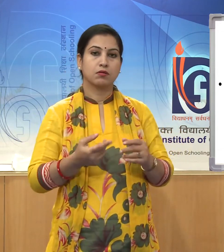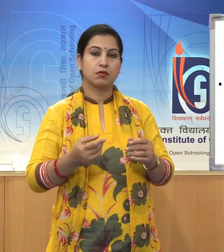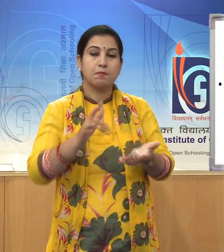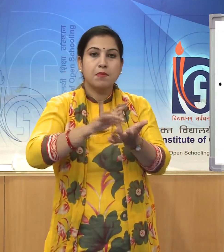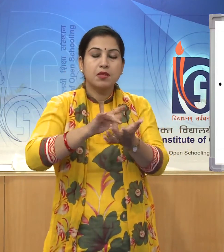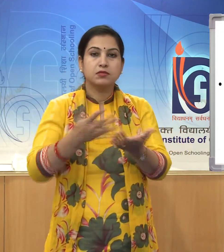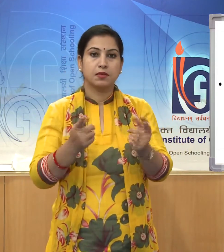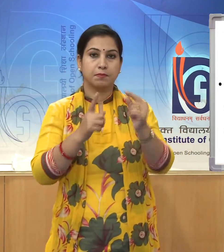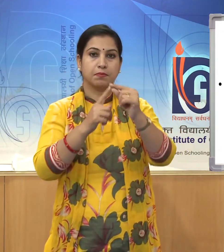about